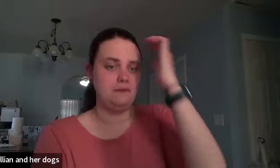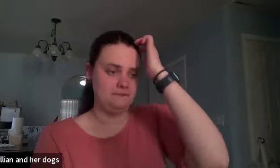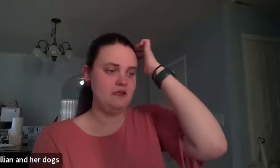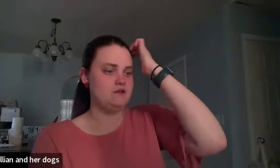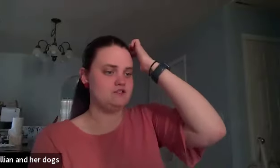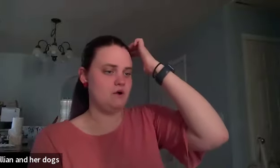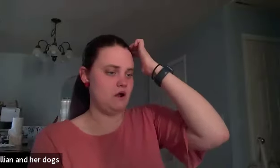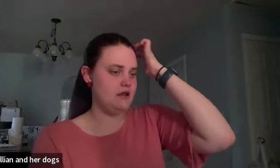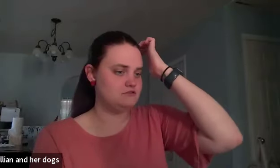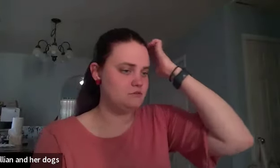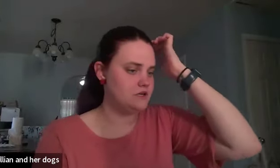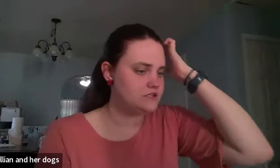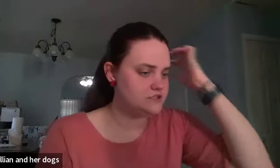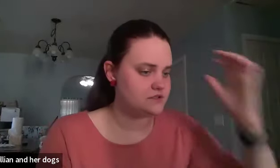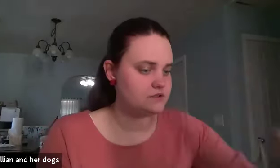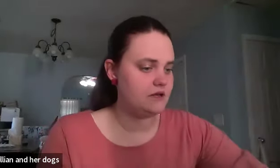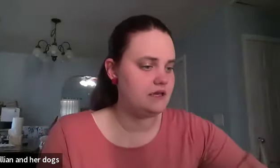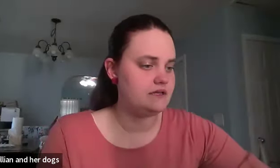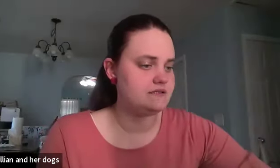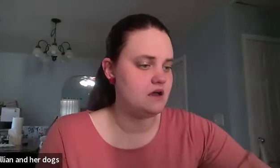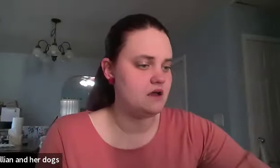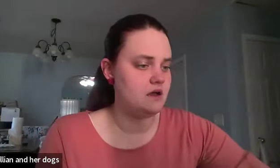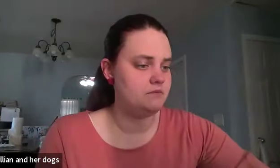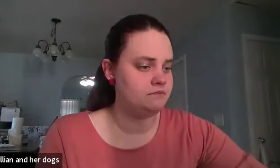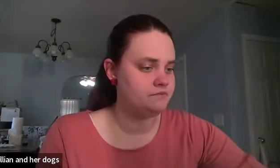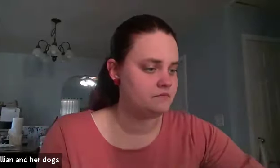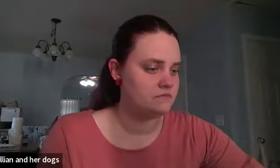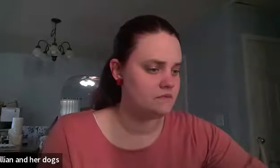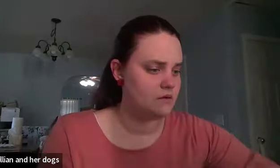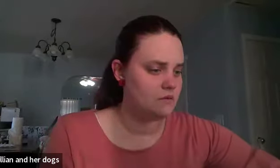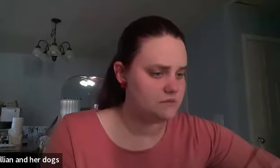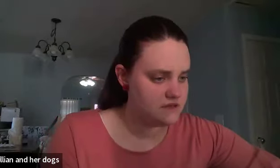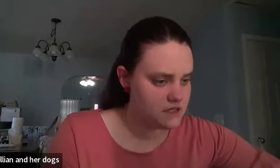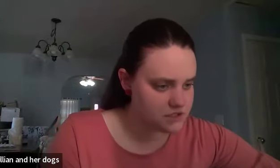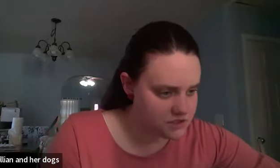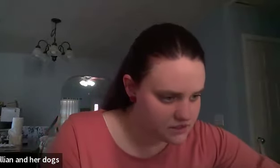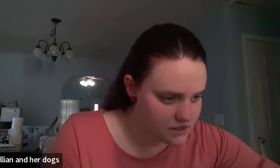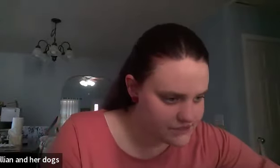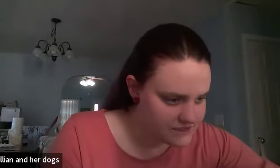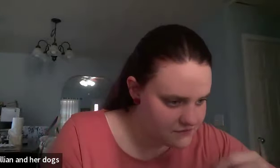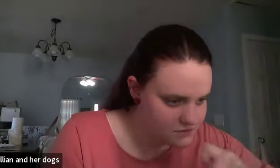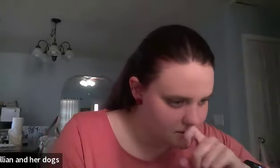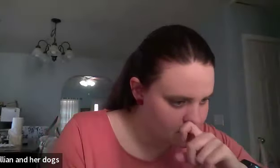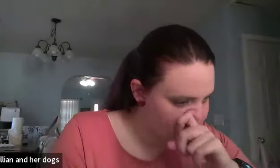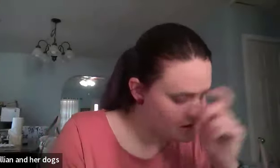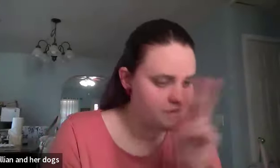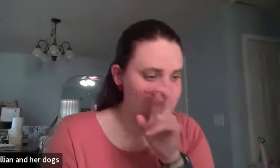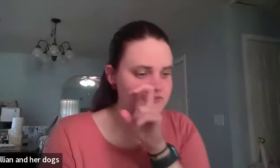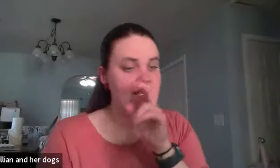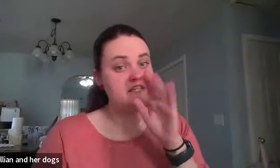Okay, so our next one we're gonna do is let me see, actually. I always like to add this one here. Hey,